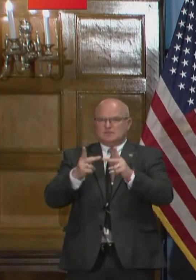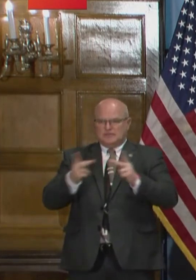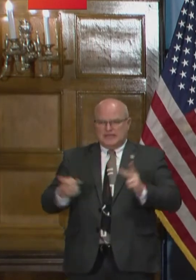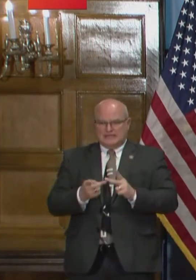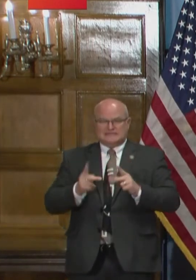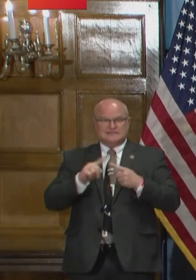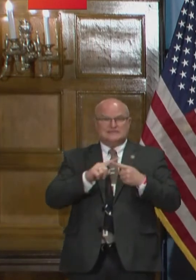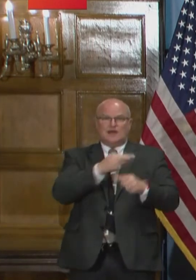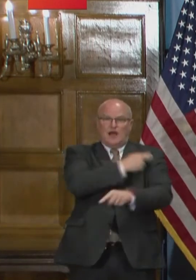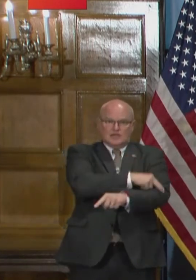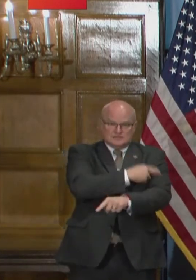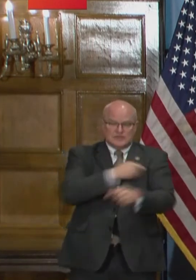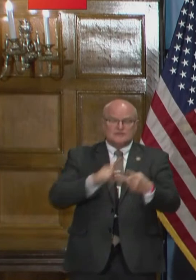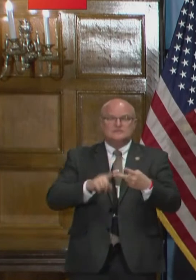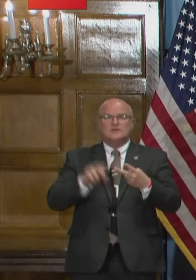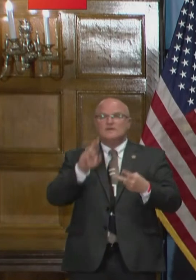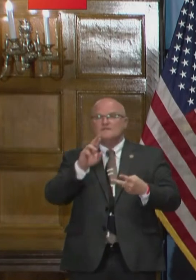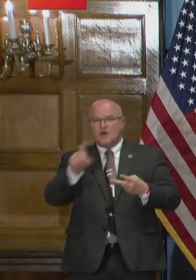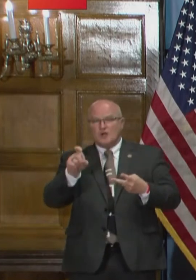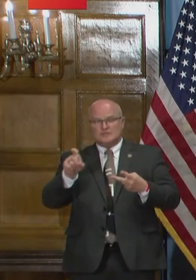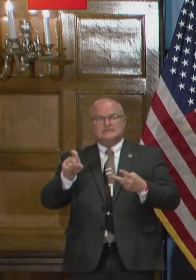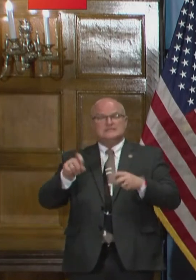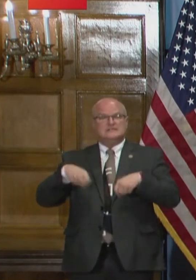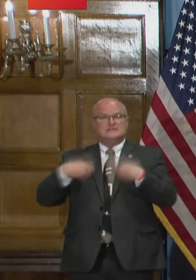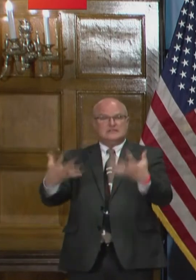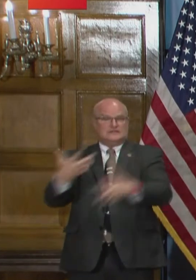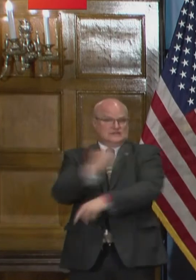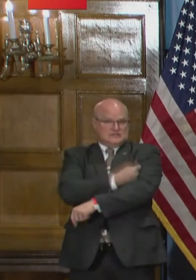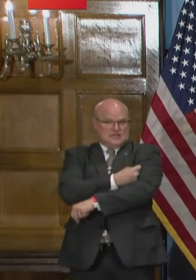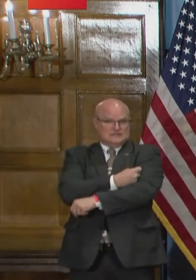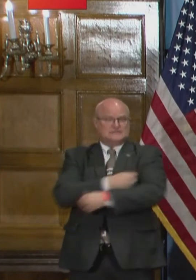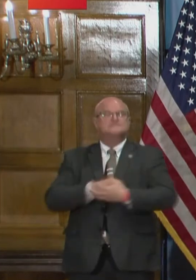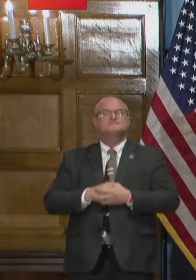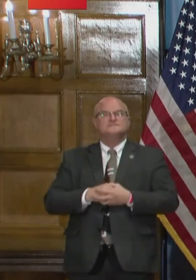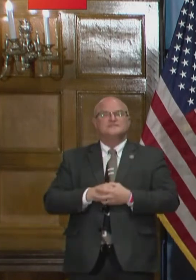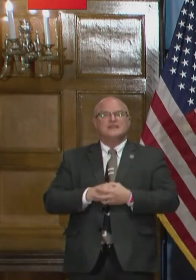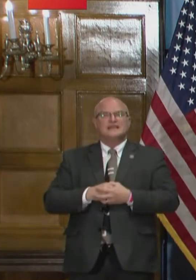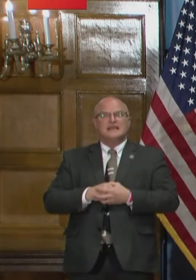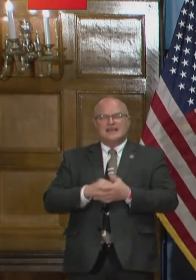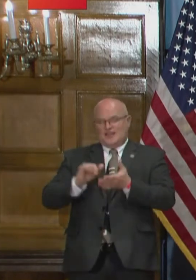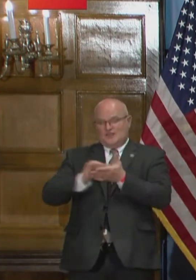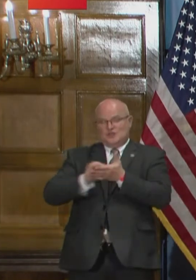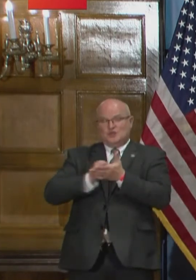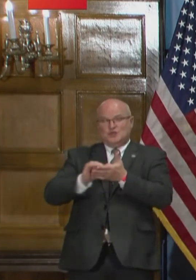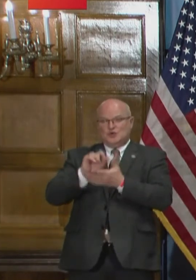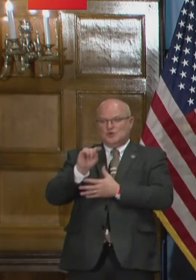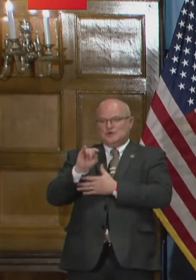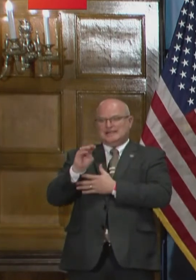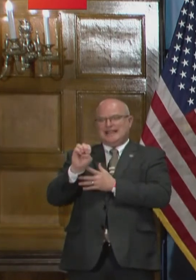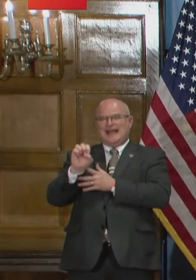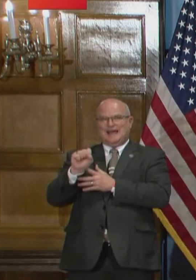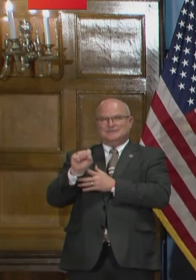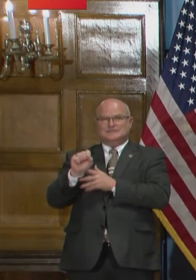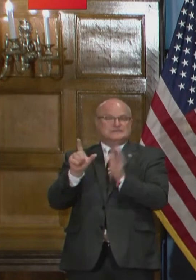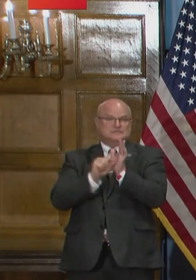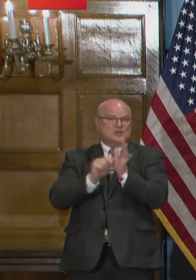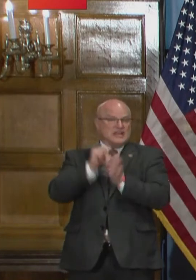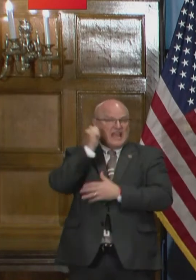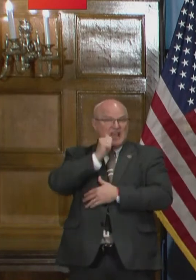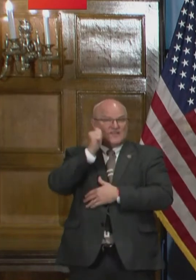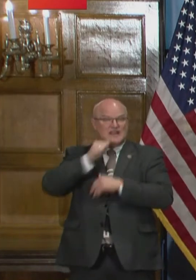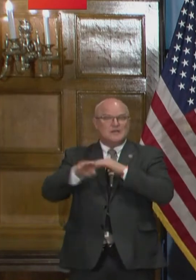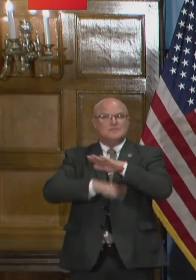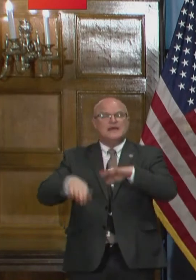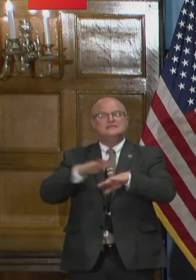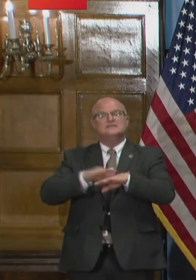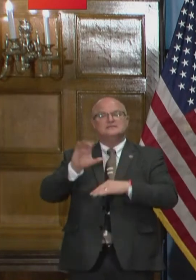hospitals and pharmacies. According to the New York Times, and that's the source, they print it every day based upon